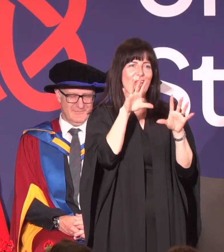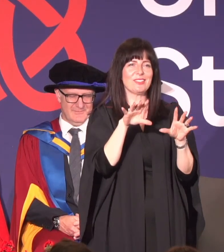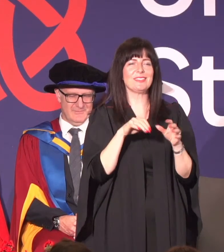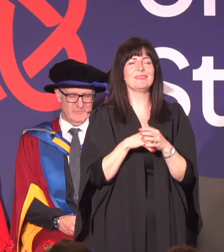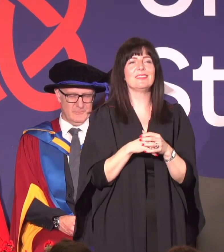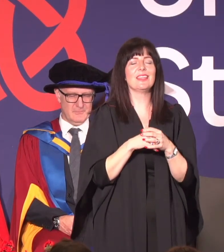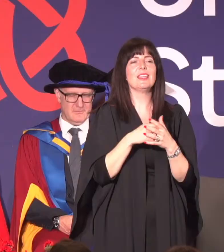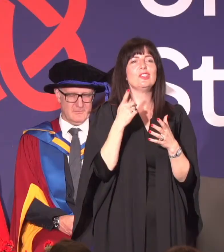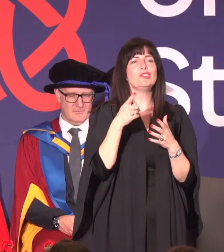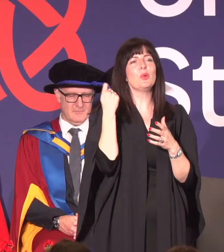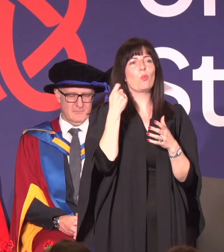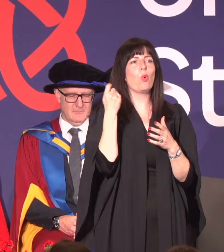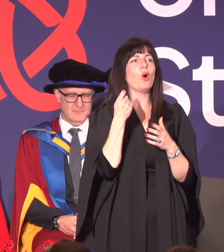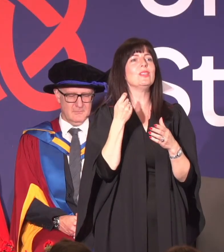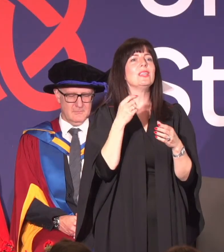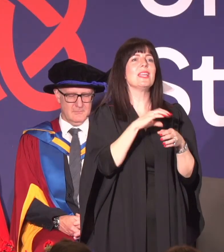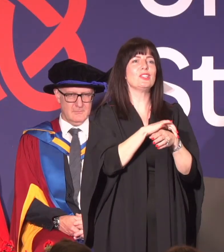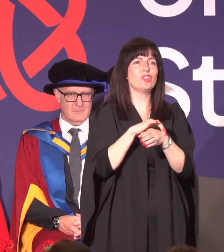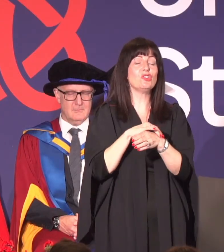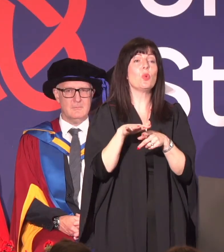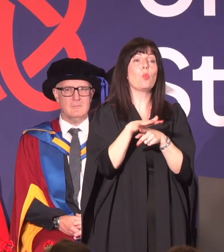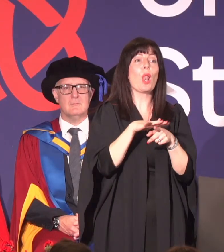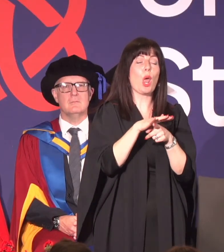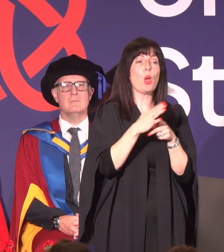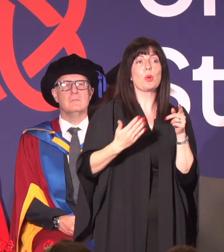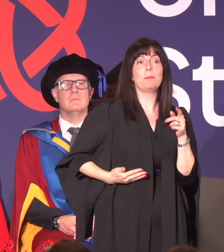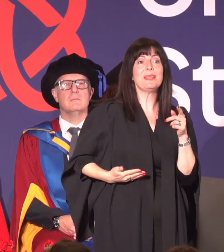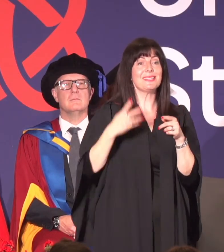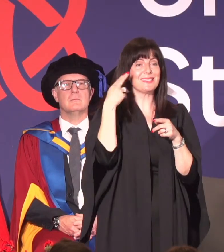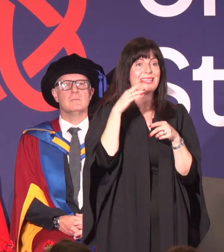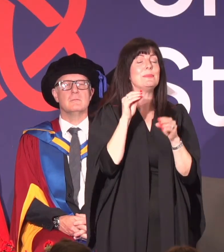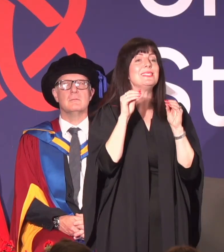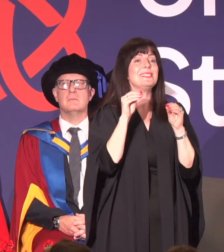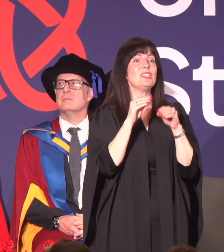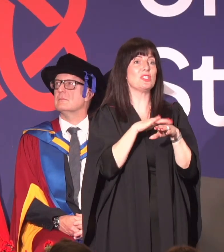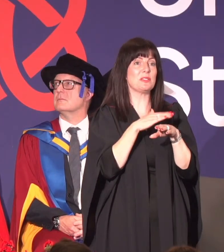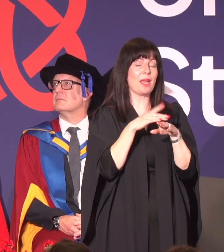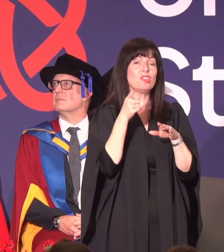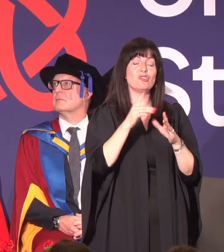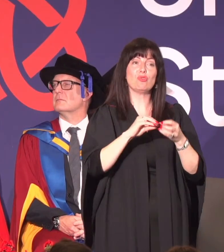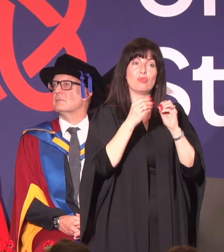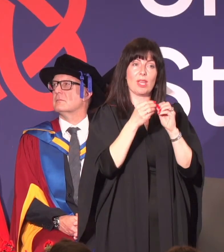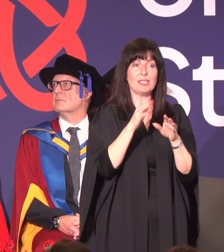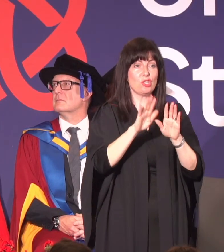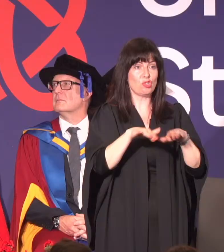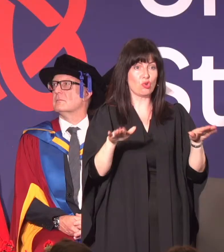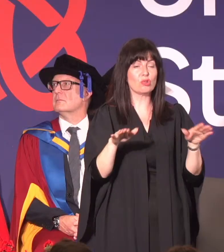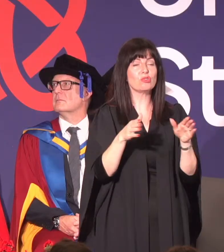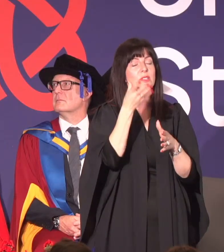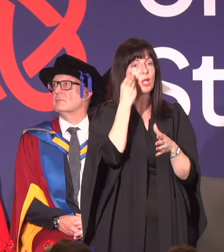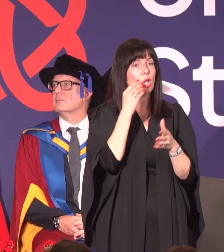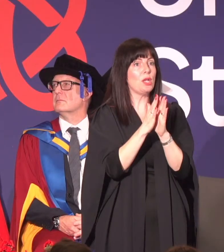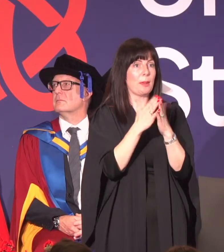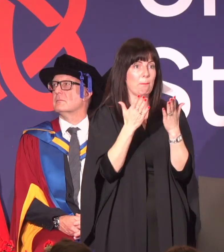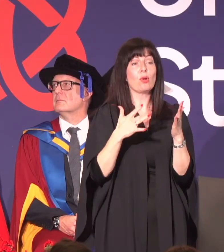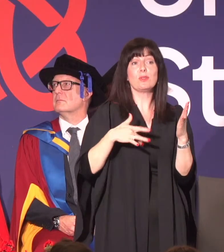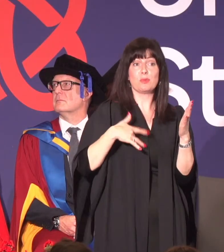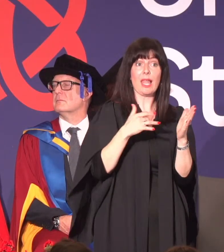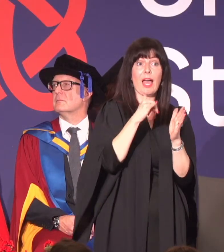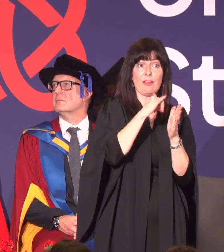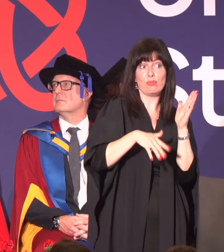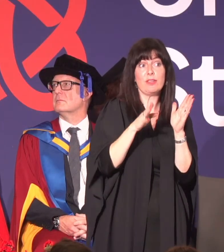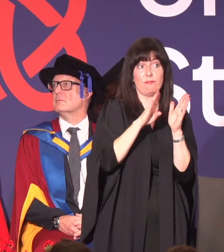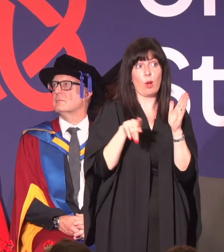securing an internship with local business Teacher's Pet after producing a children's learning book for a live brief set by the